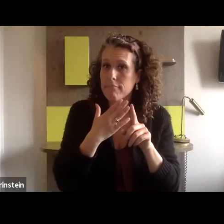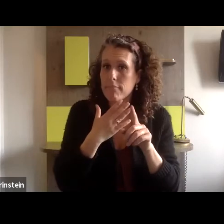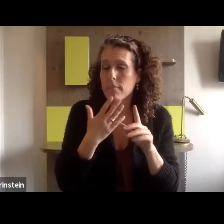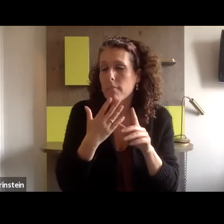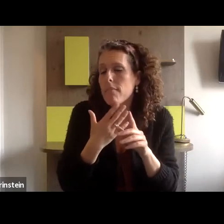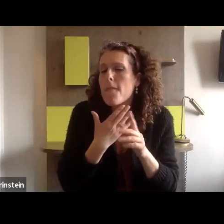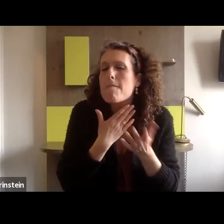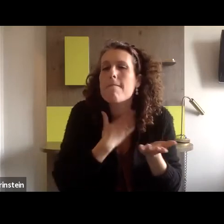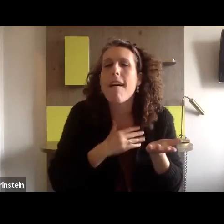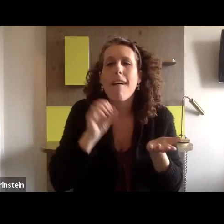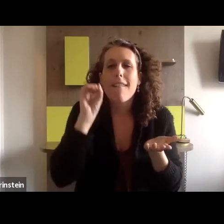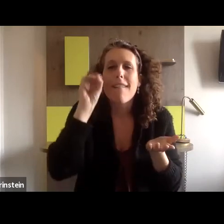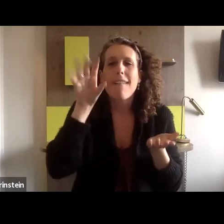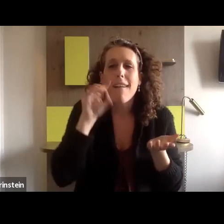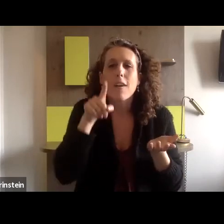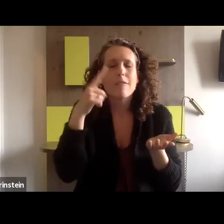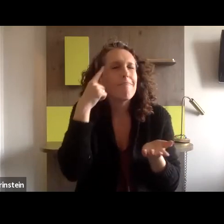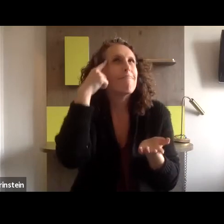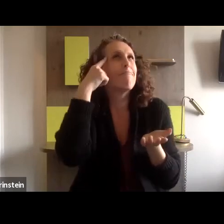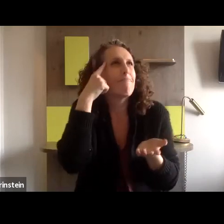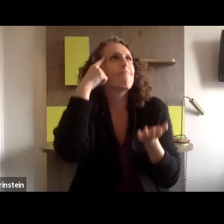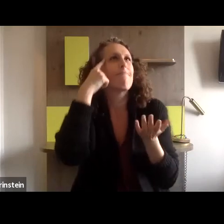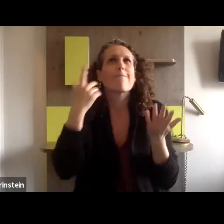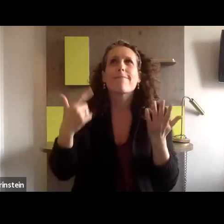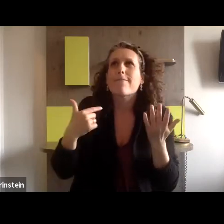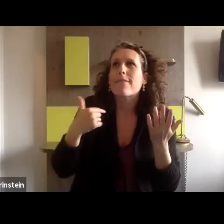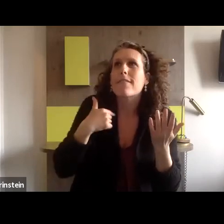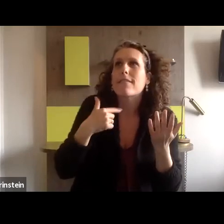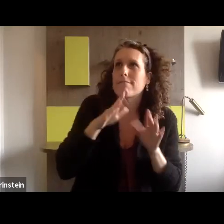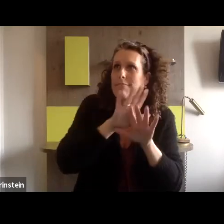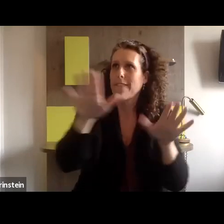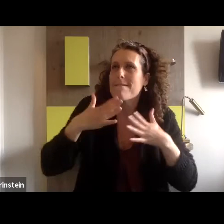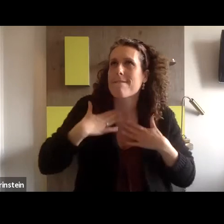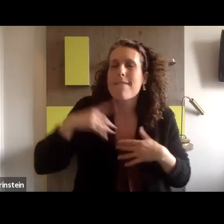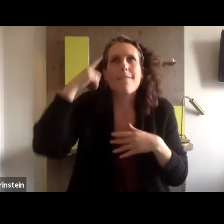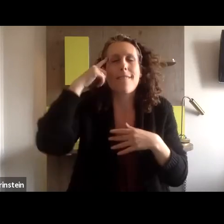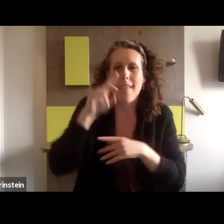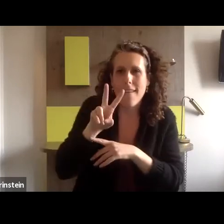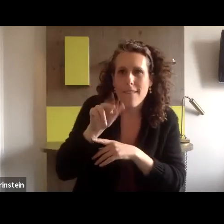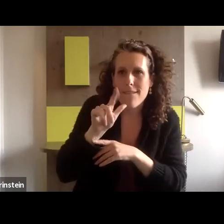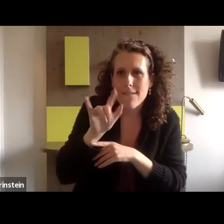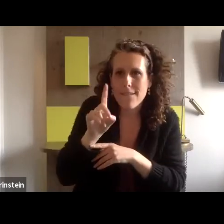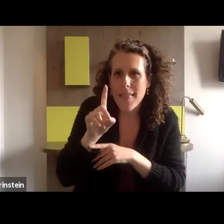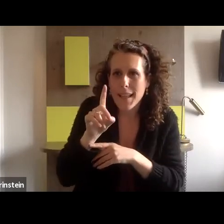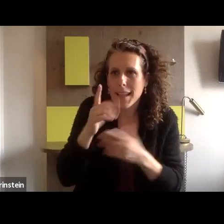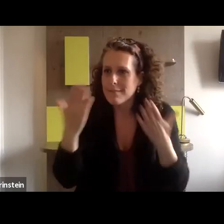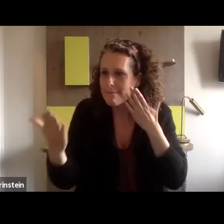how validity evidence can be gathered, can be collected.